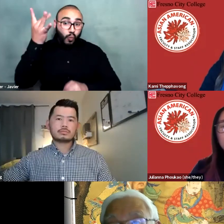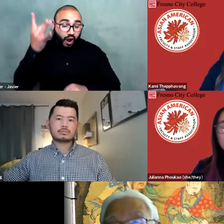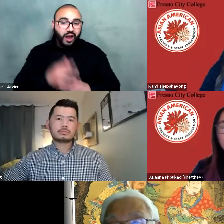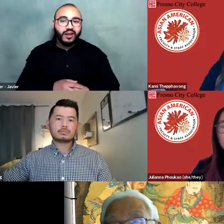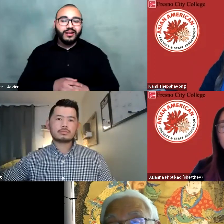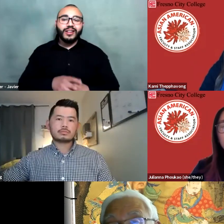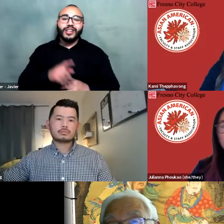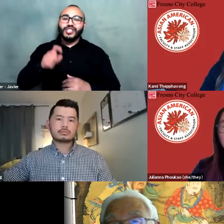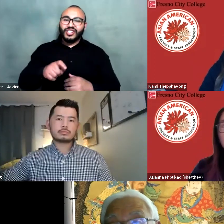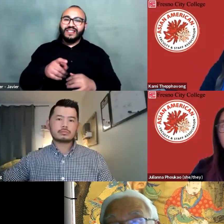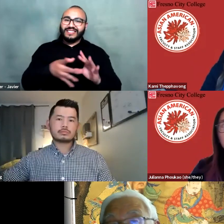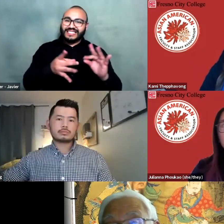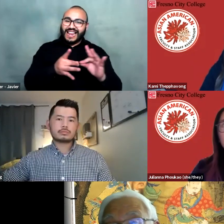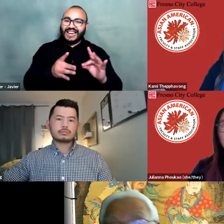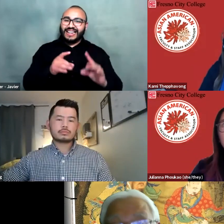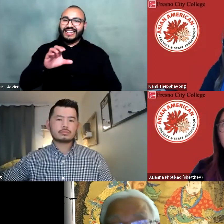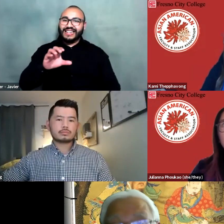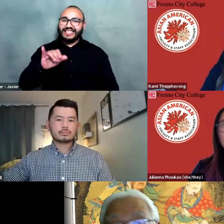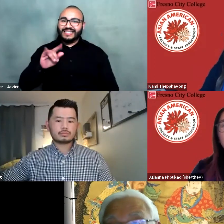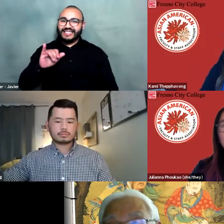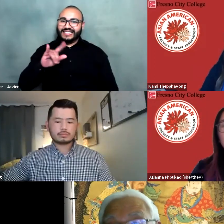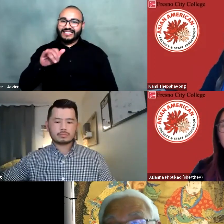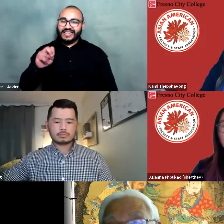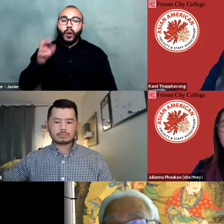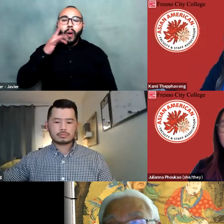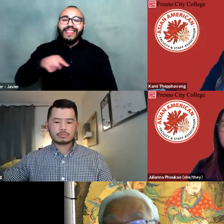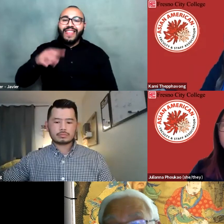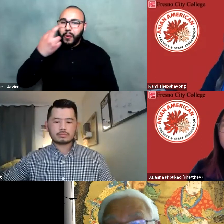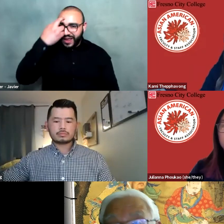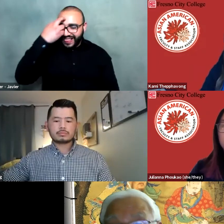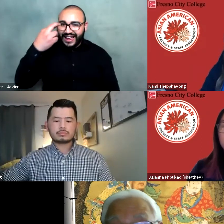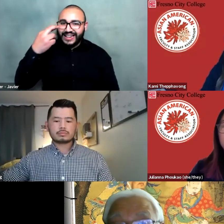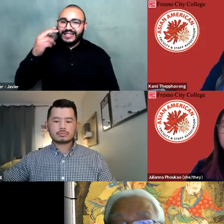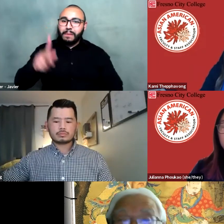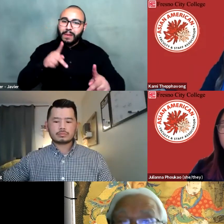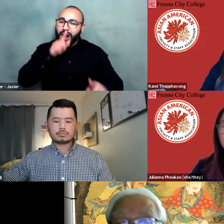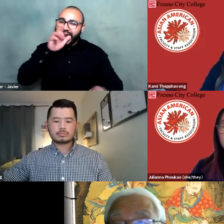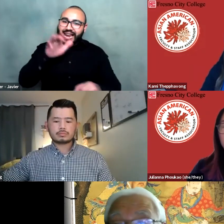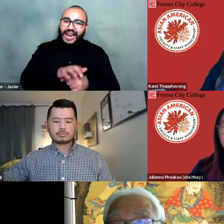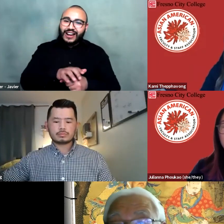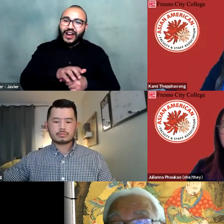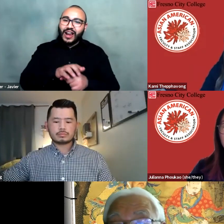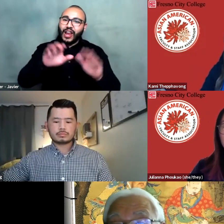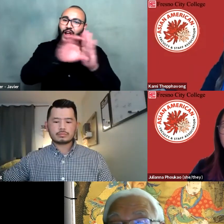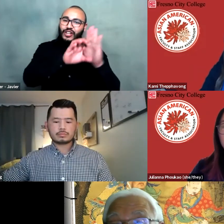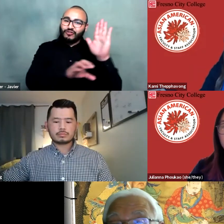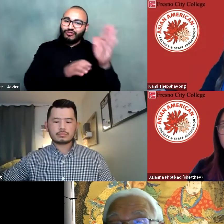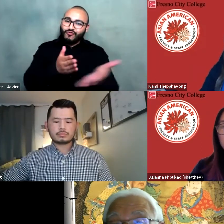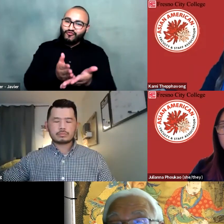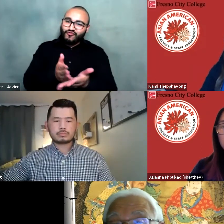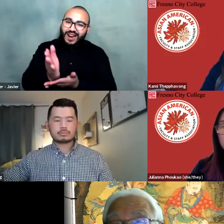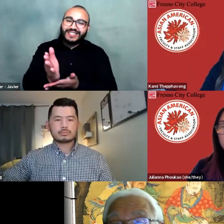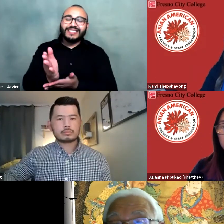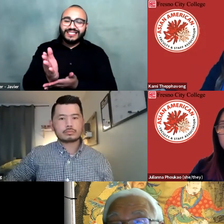have been citizen, because they realize in their constitution, people are guaranteed constitutional rights.